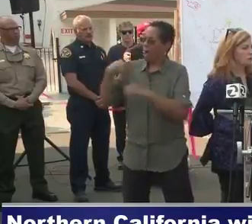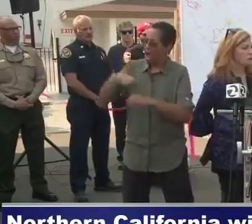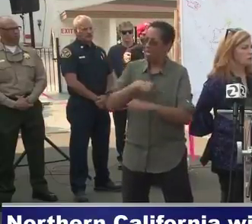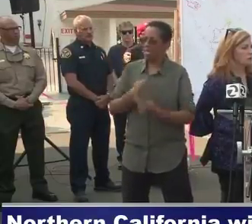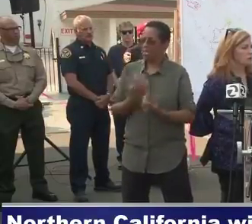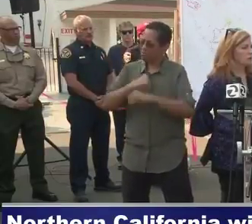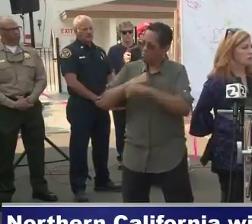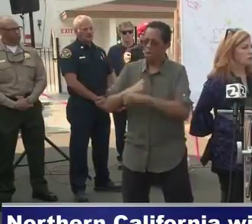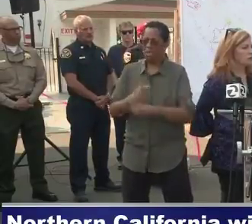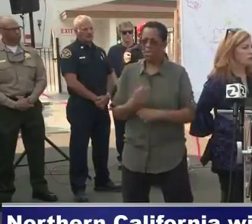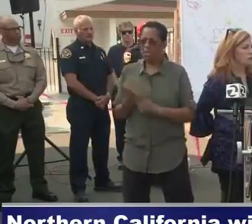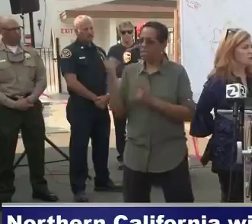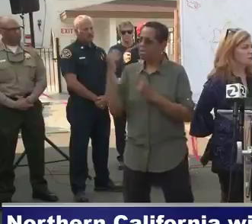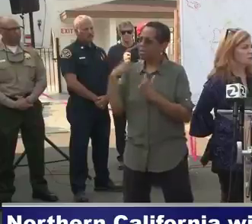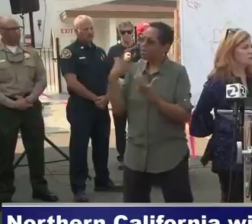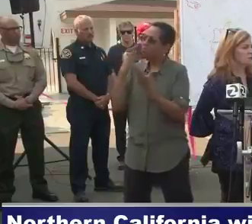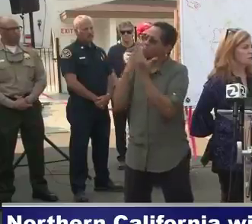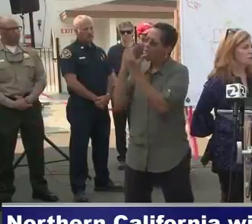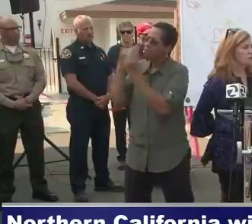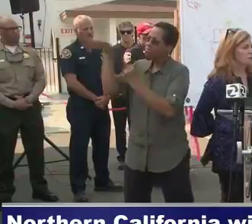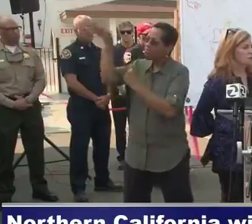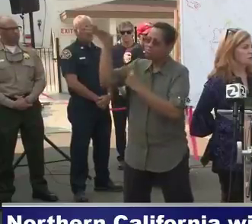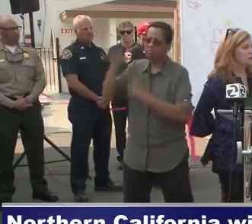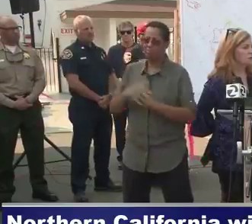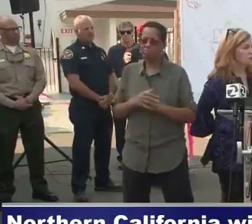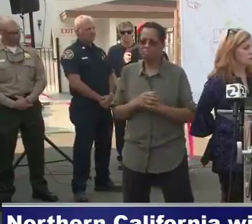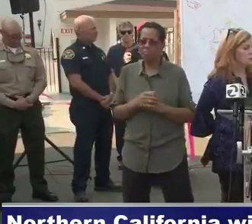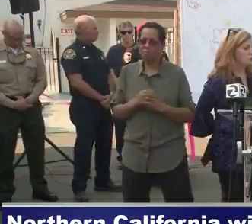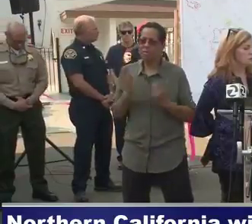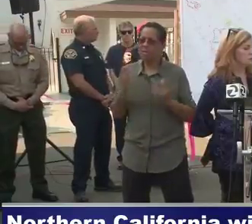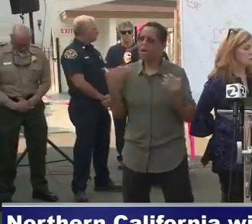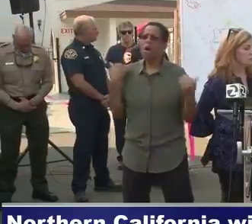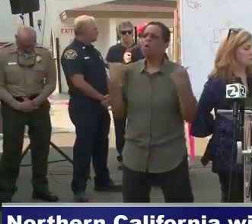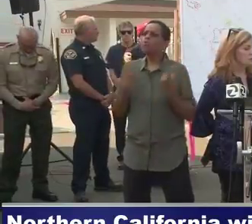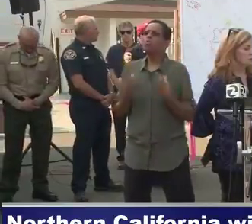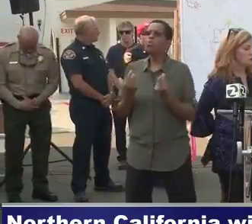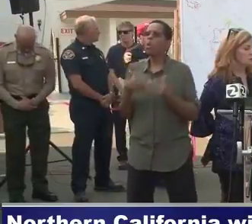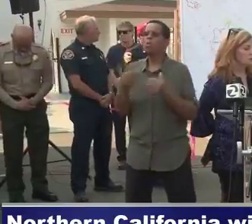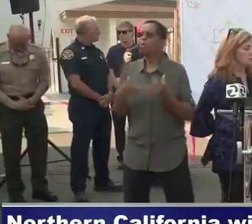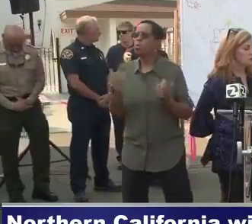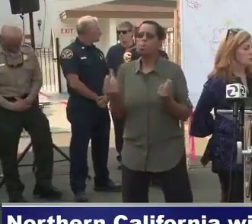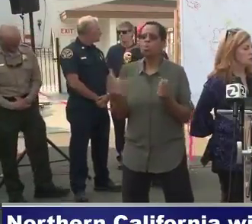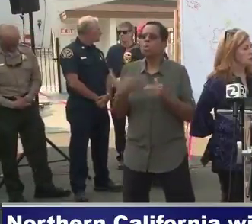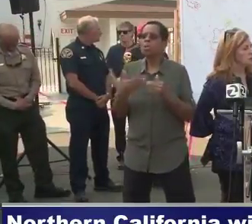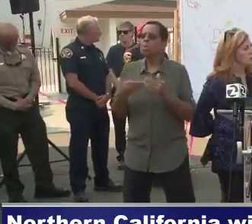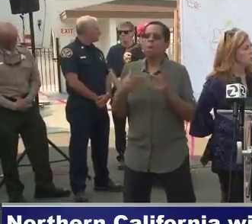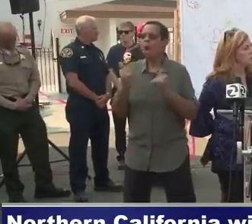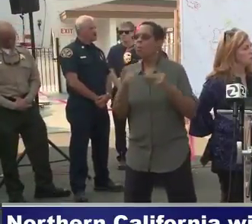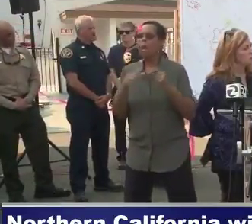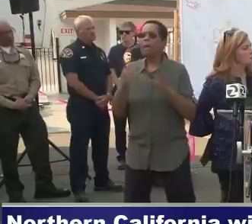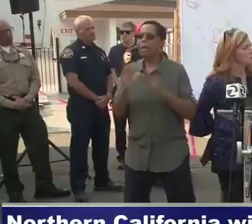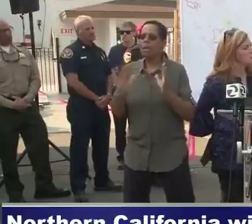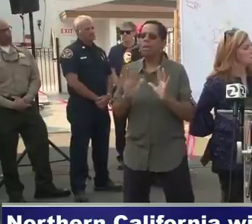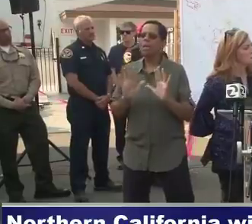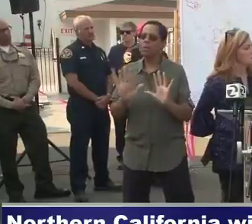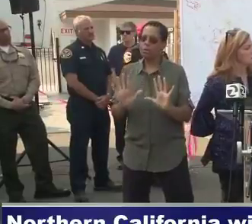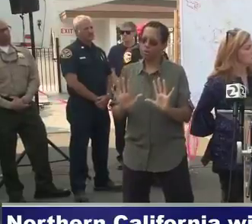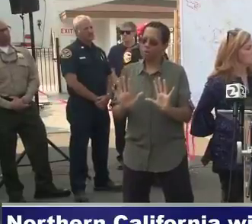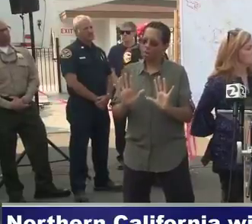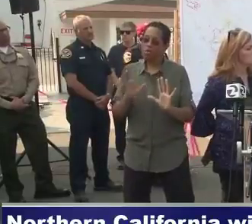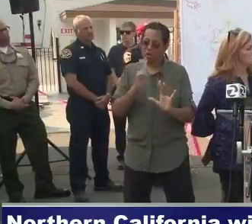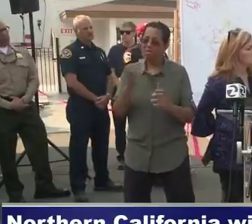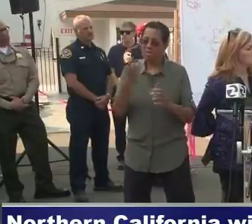that. I keep getting asked about what's next. What are we going to do to rebuild? It's a tough question to answer.